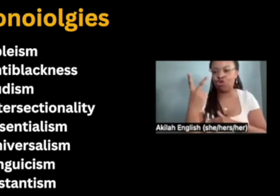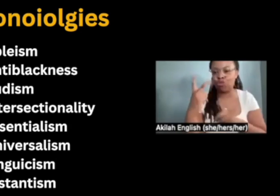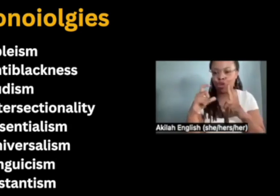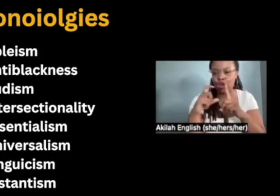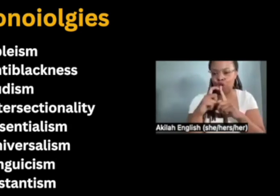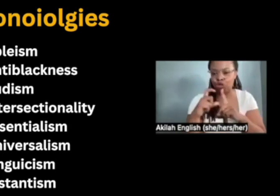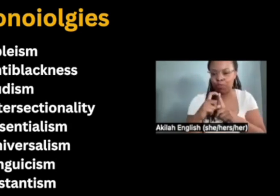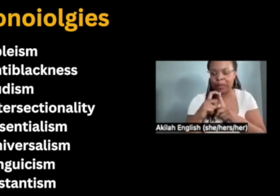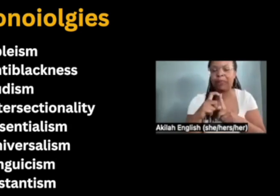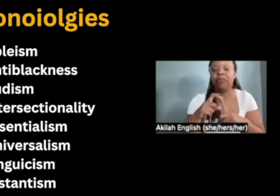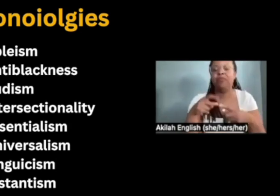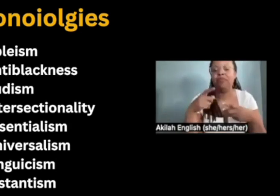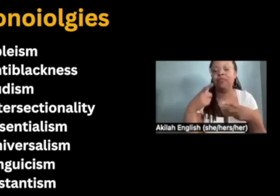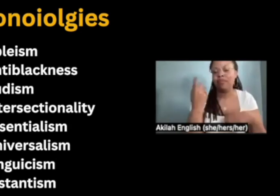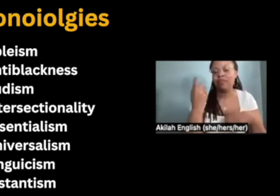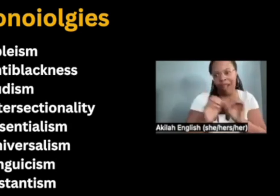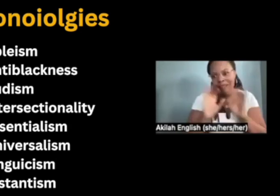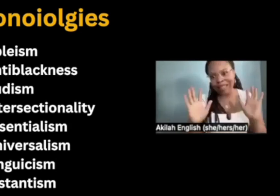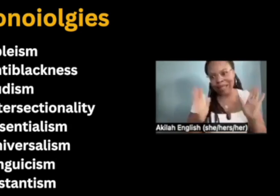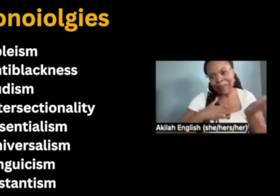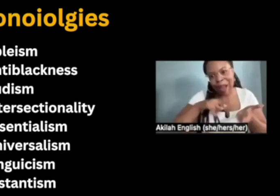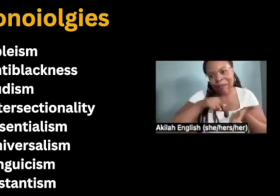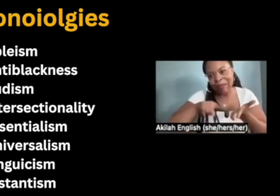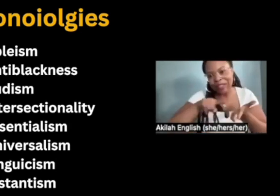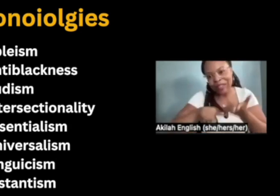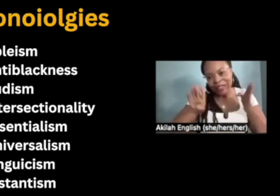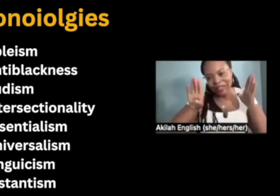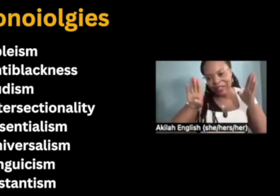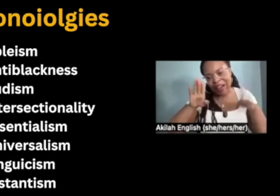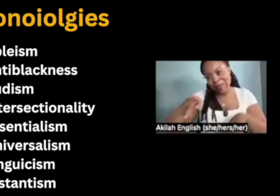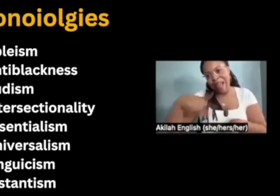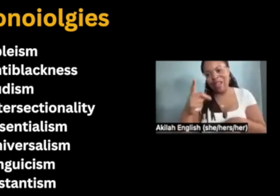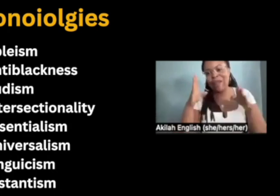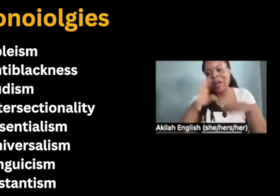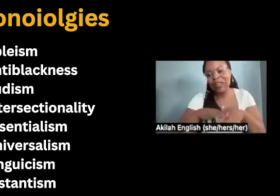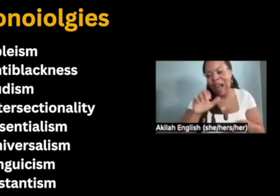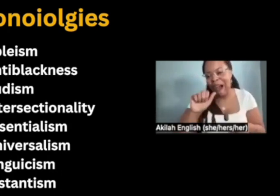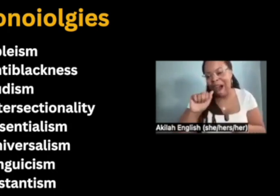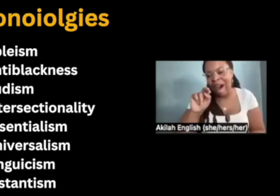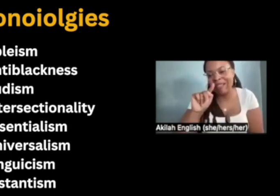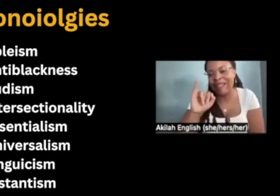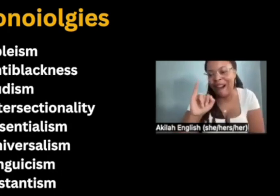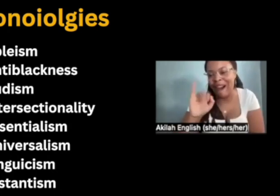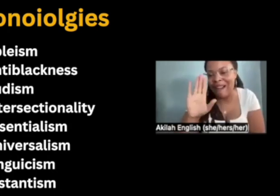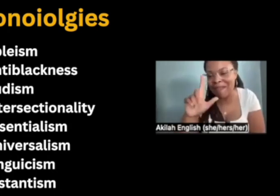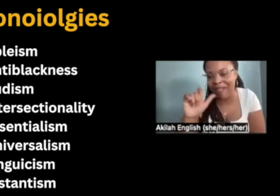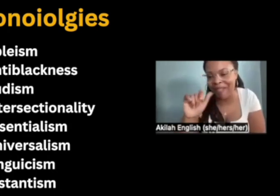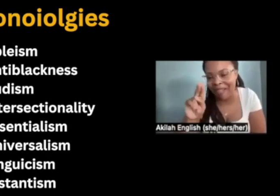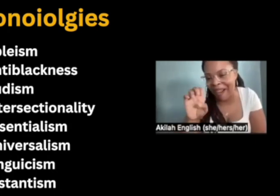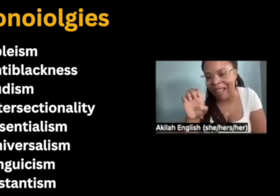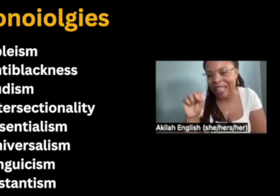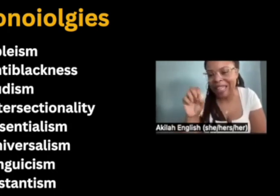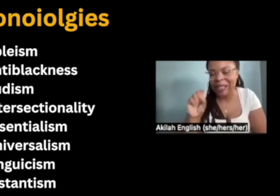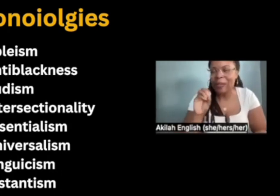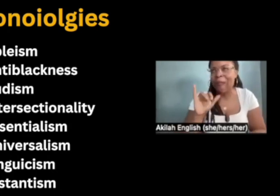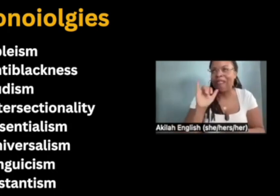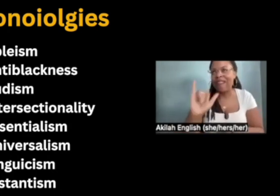I'll go ahead and start. I'll start with two terms. Obviously, because my doctoral studies was focused